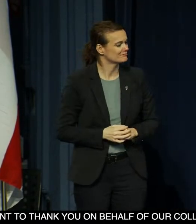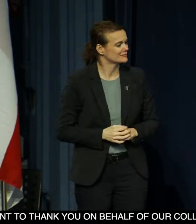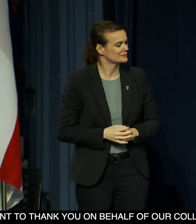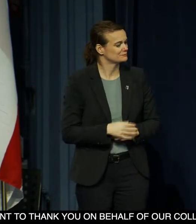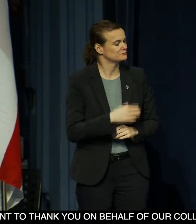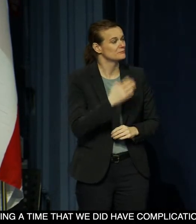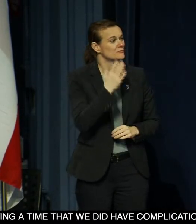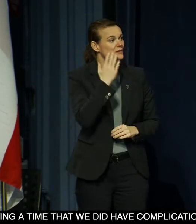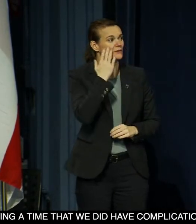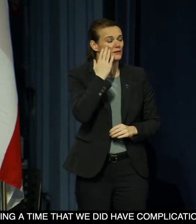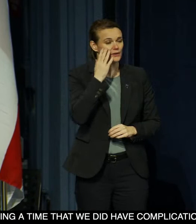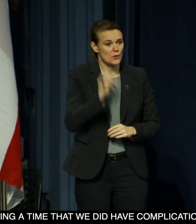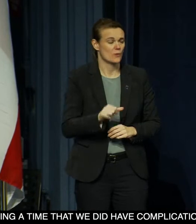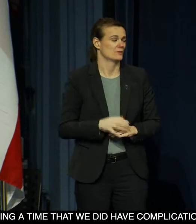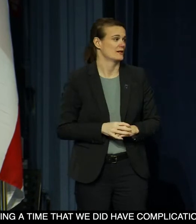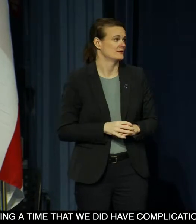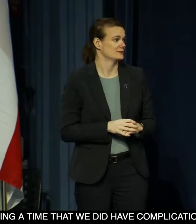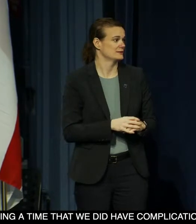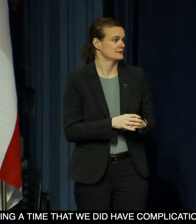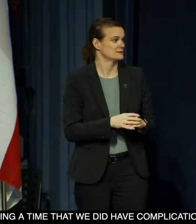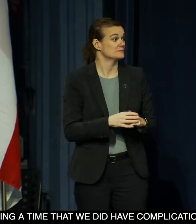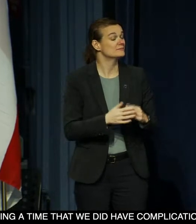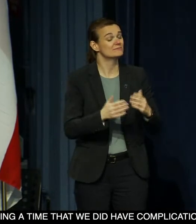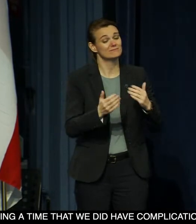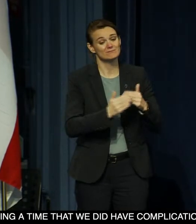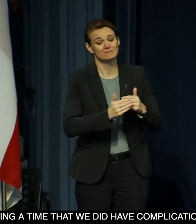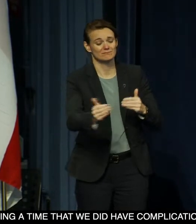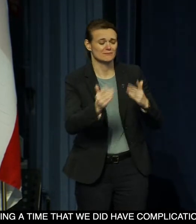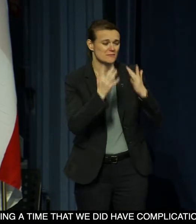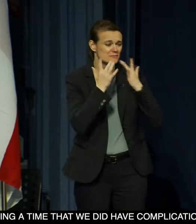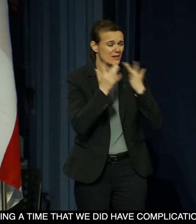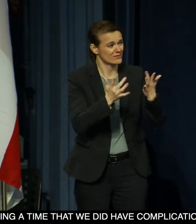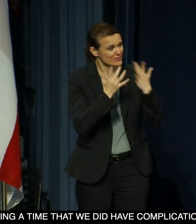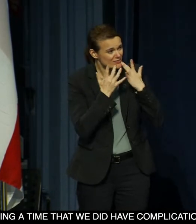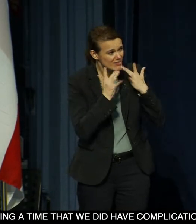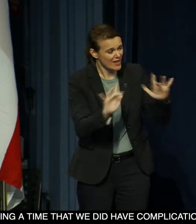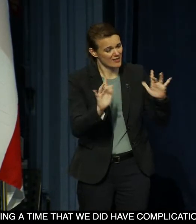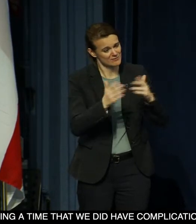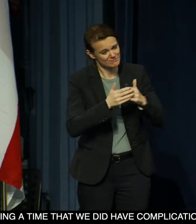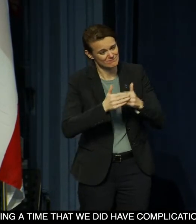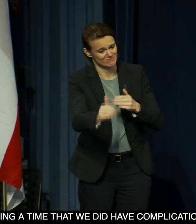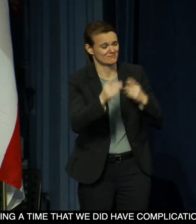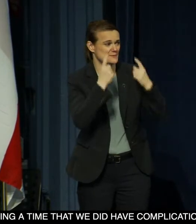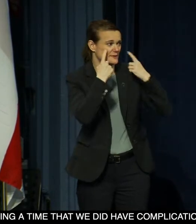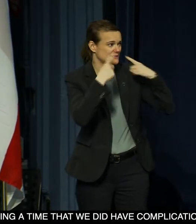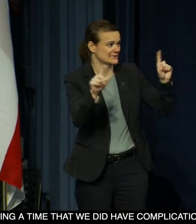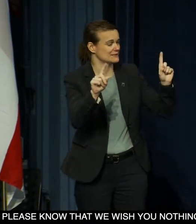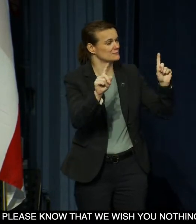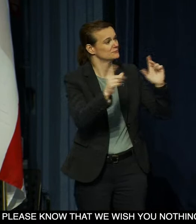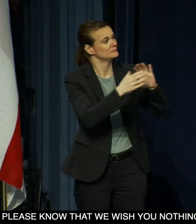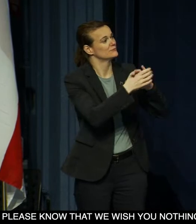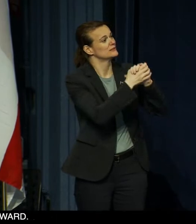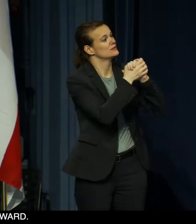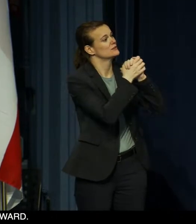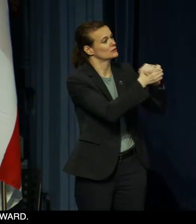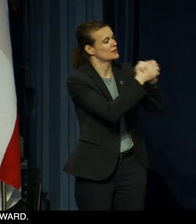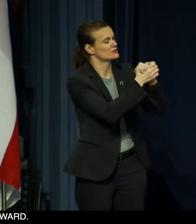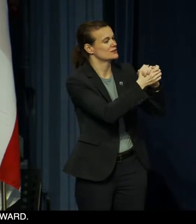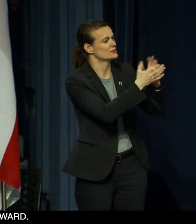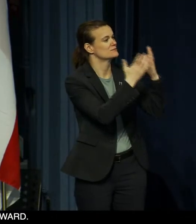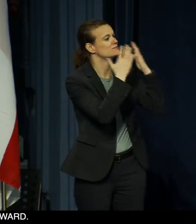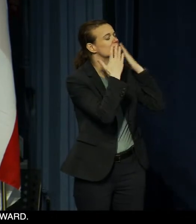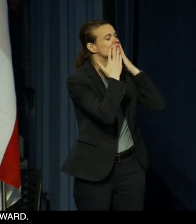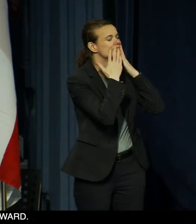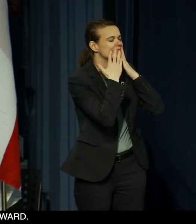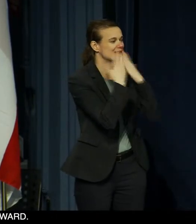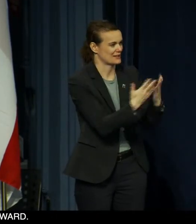wish you nothing but the utmost success as you move forward. Again, congratulations, and thank you